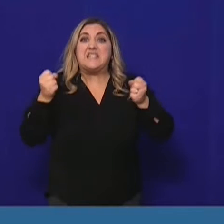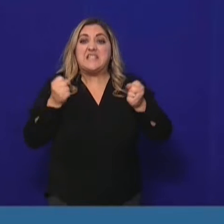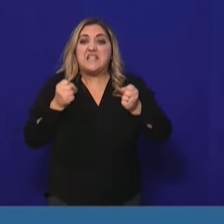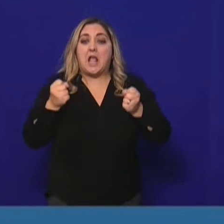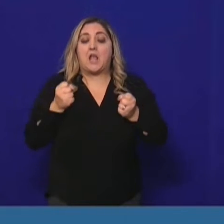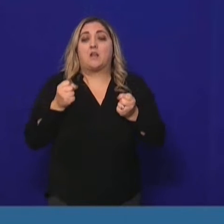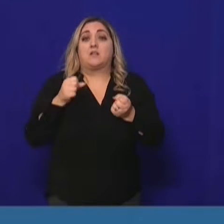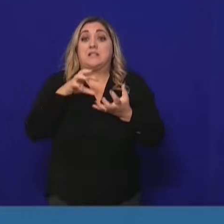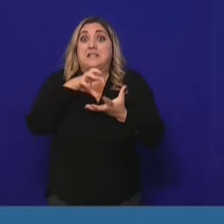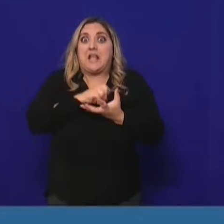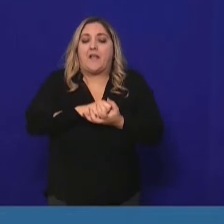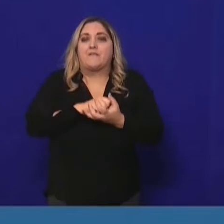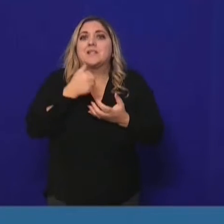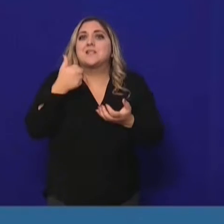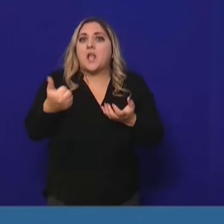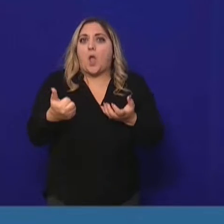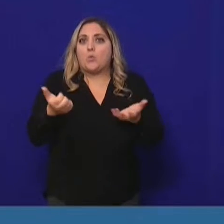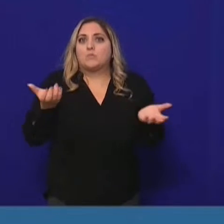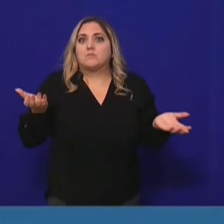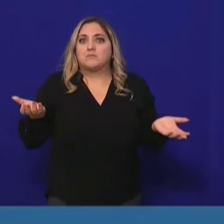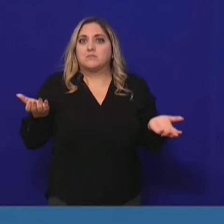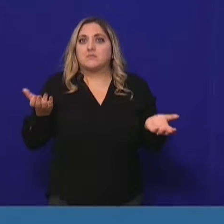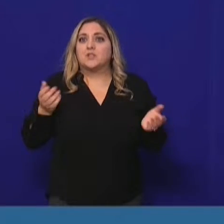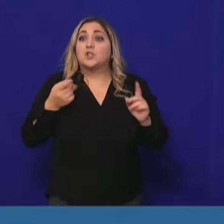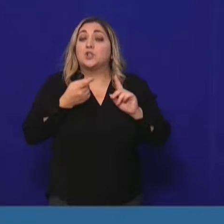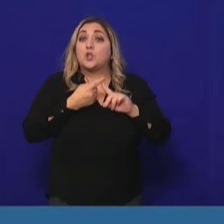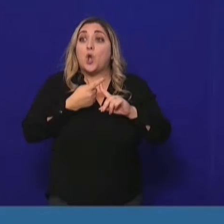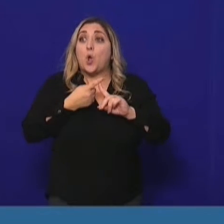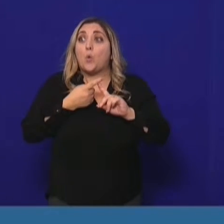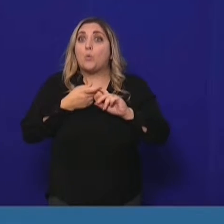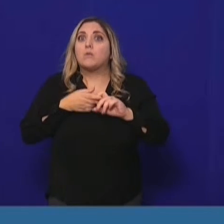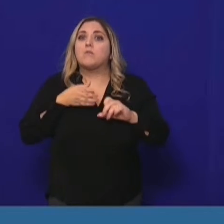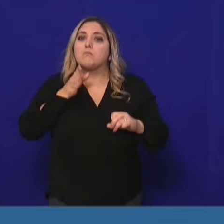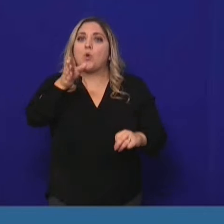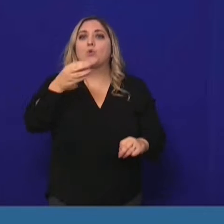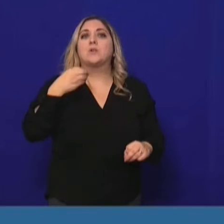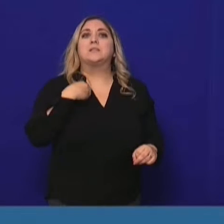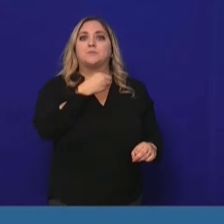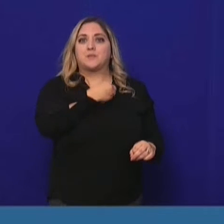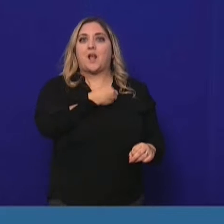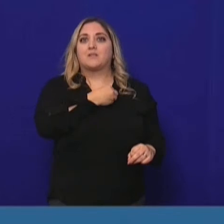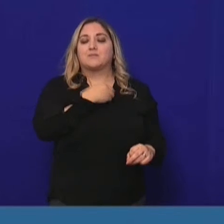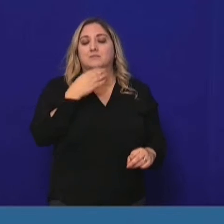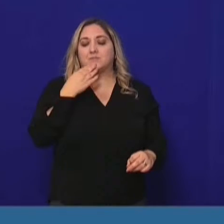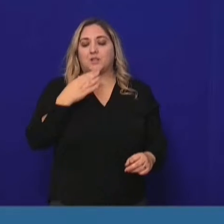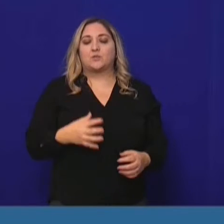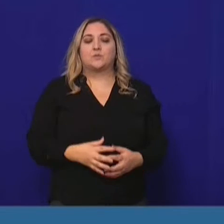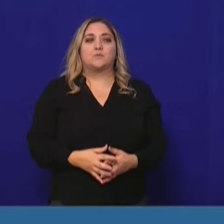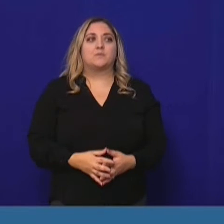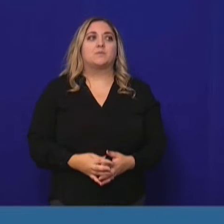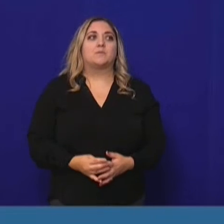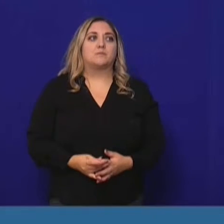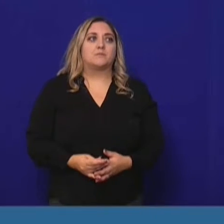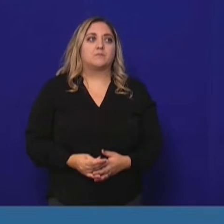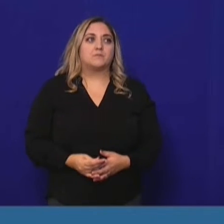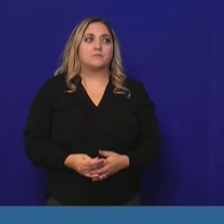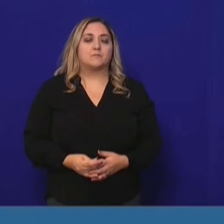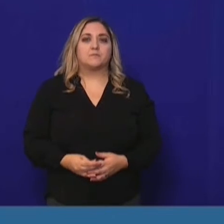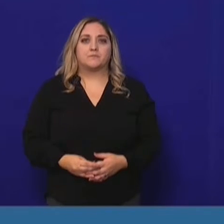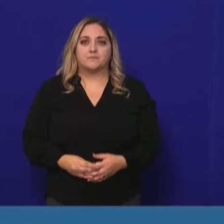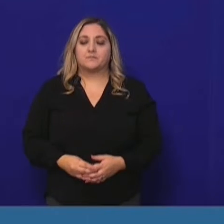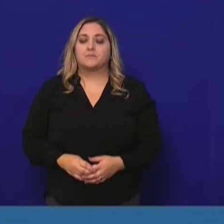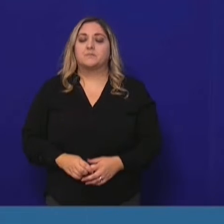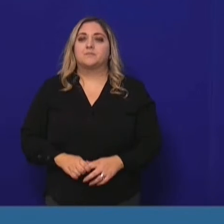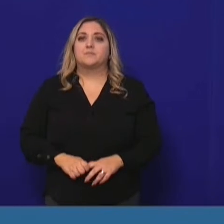Mater Dei to get the shot? Thank you. Okay. Iva. Mela, bħalma tajjeb inti